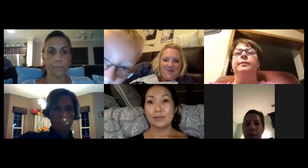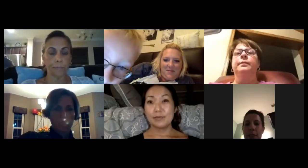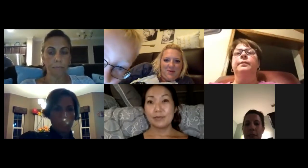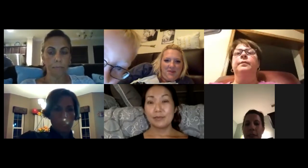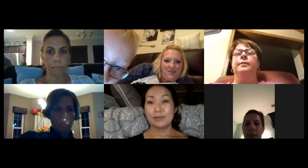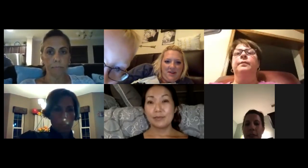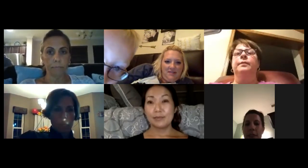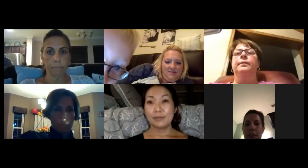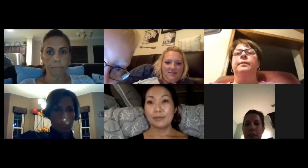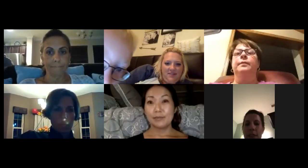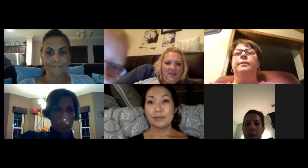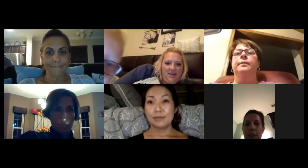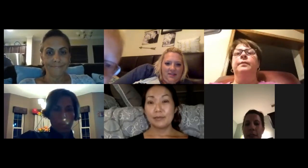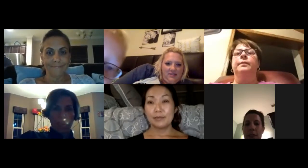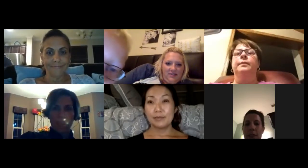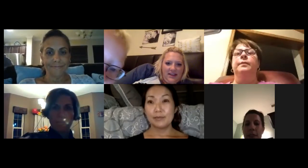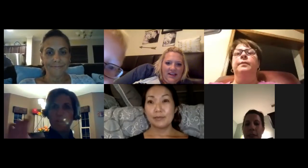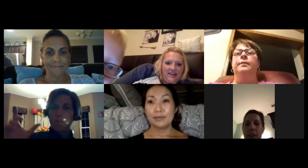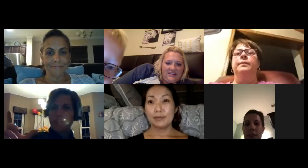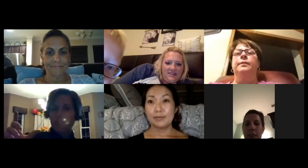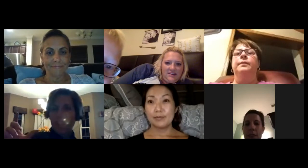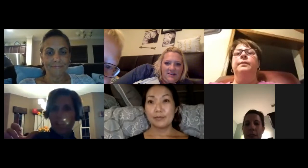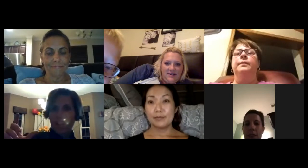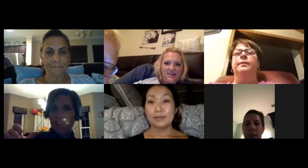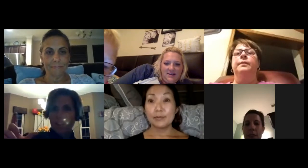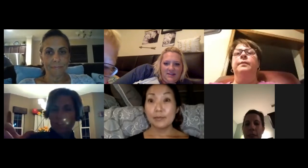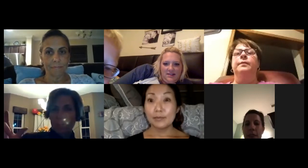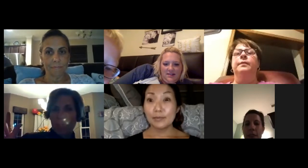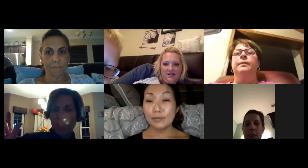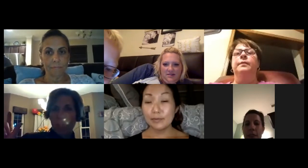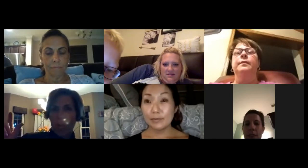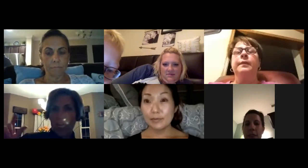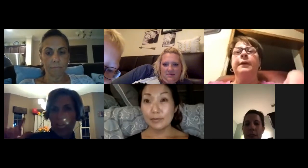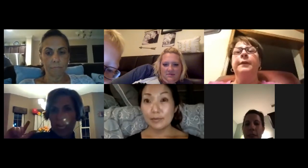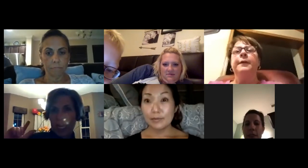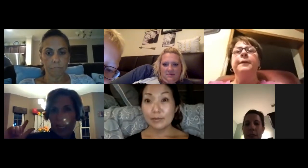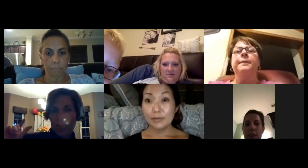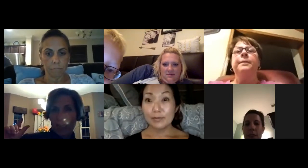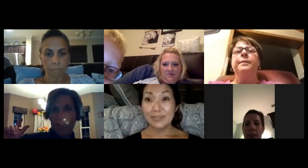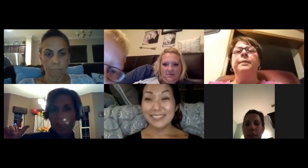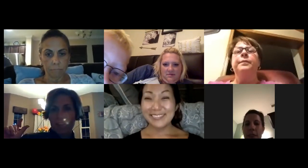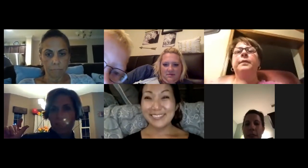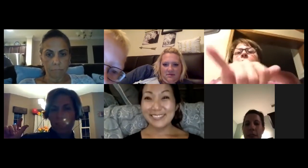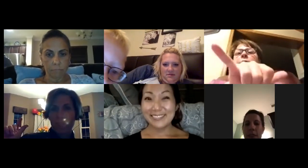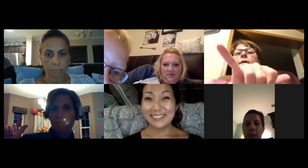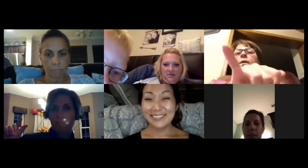Unmute you. Yeah. Susan, I didn't. I am. So can you tell me how to make a Y again for my